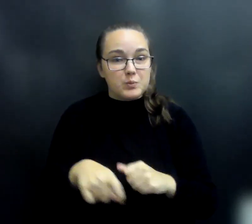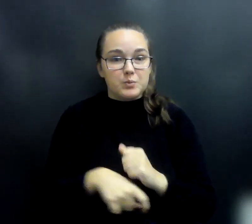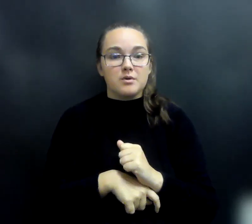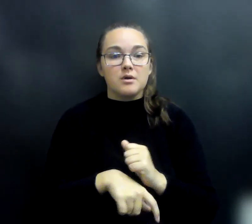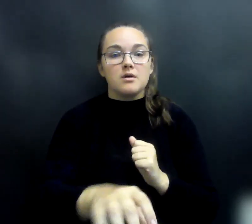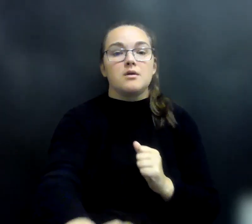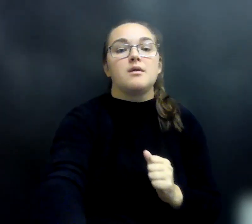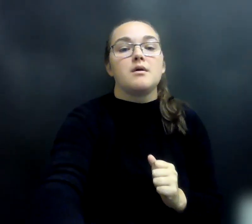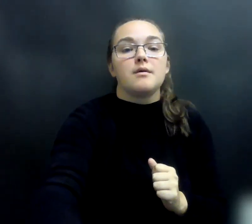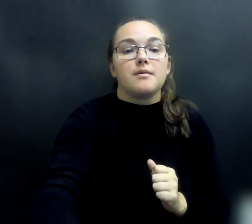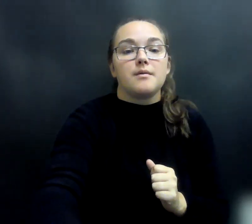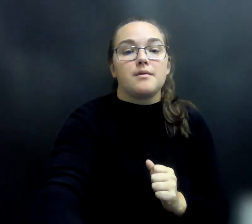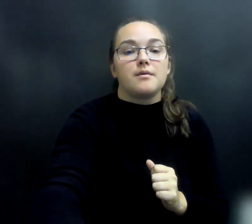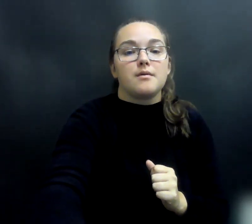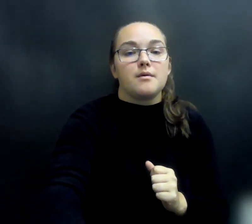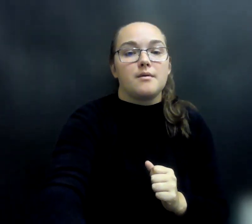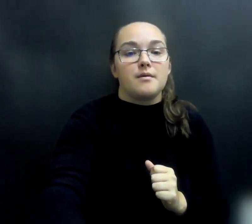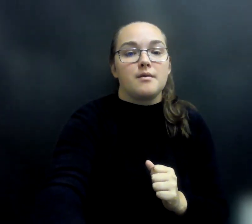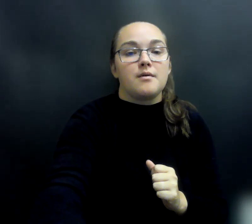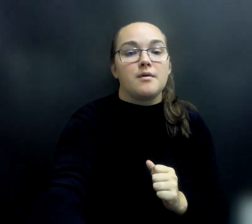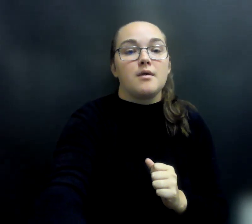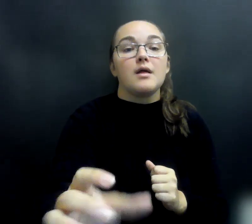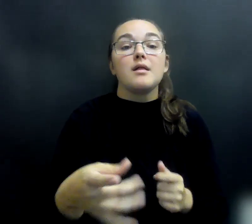and tin in a furnace and poured it into the mold.